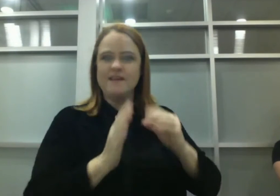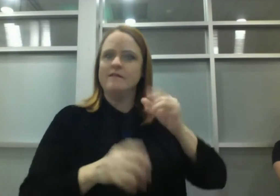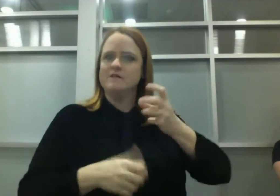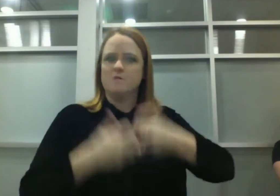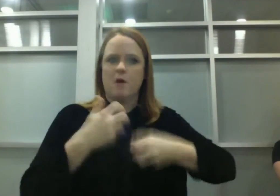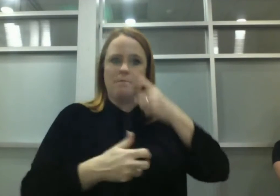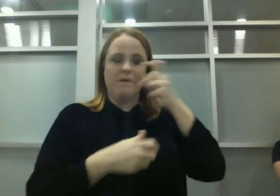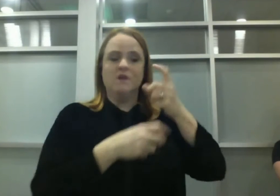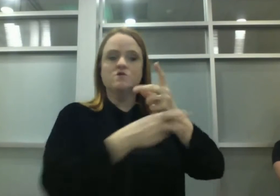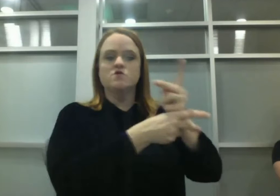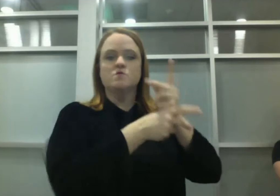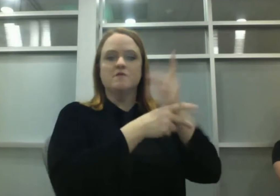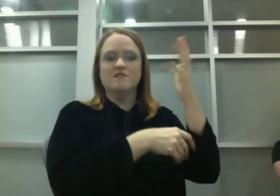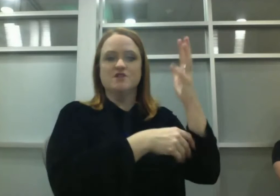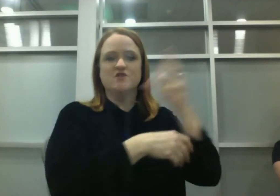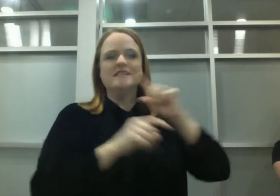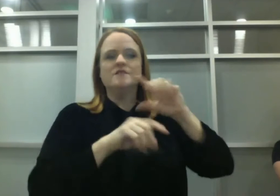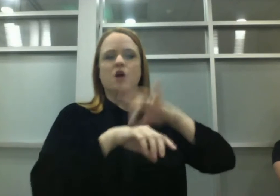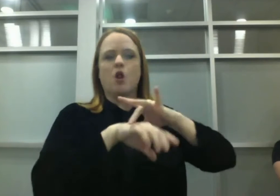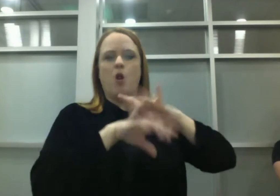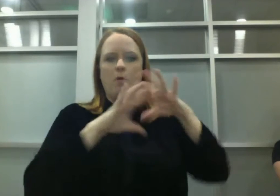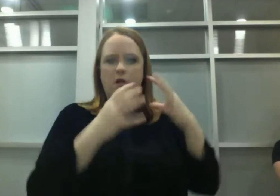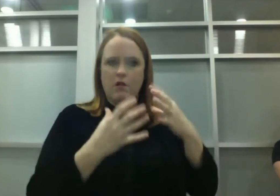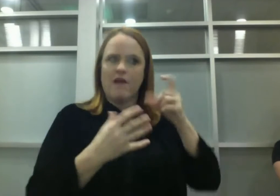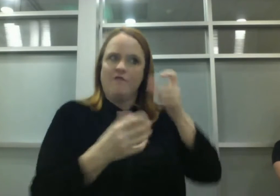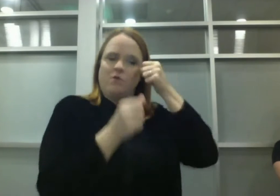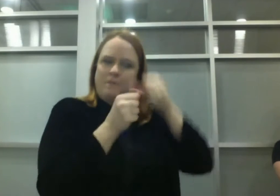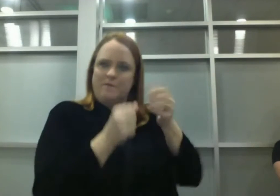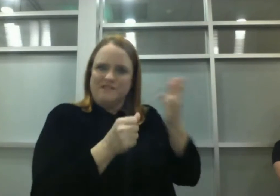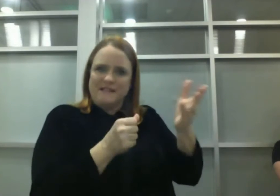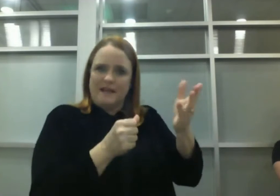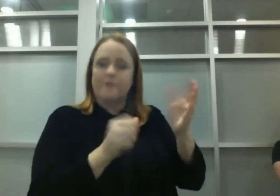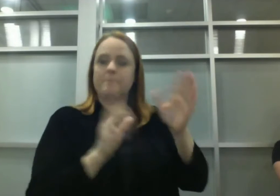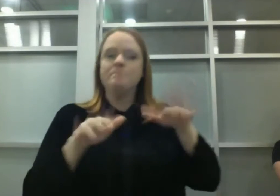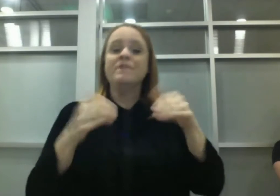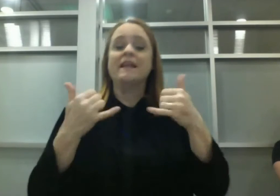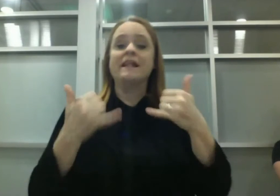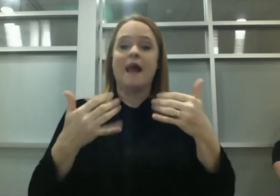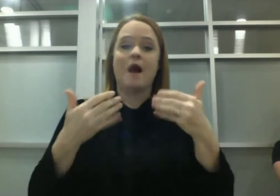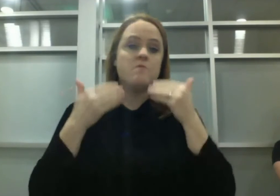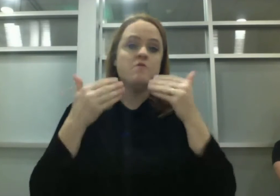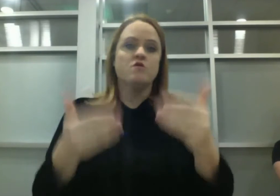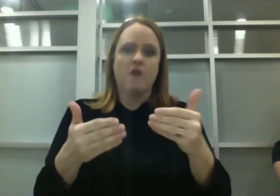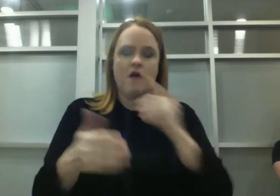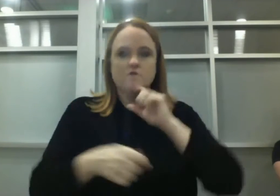so you have to remember it's there. Yeah. So now we can move on to the actual text for this evening.